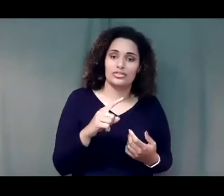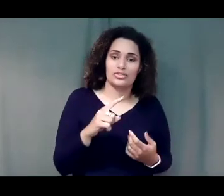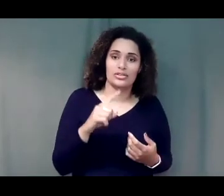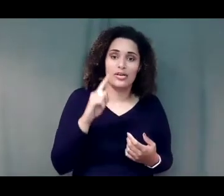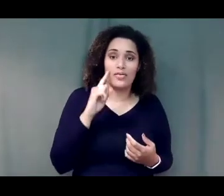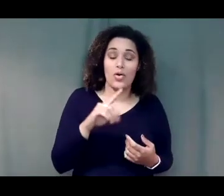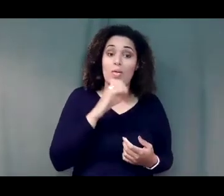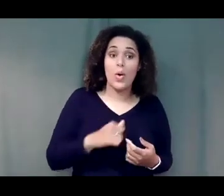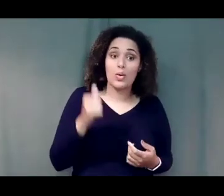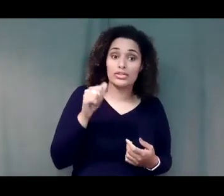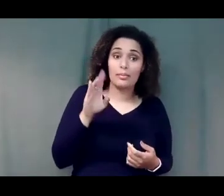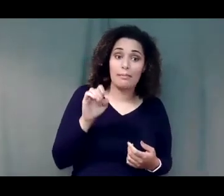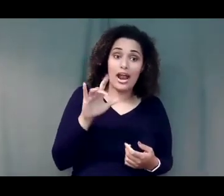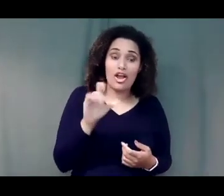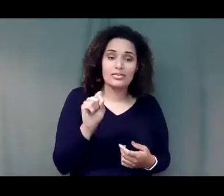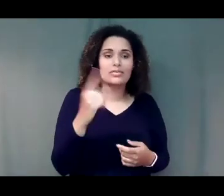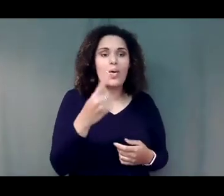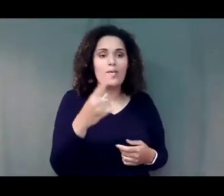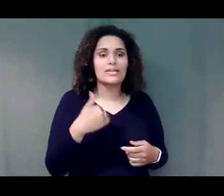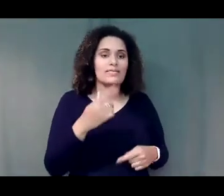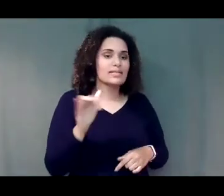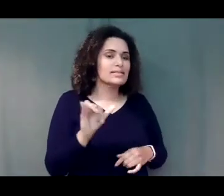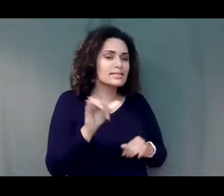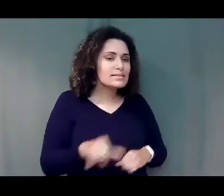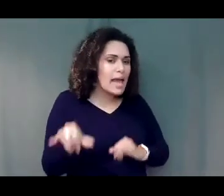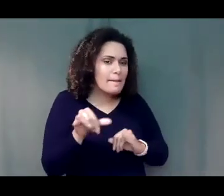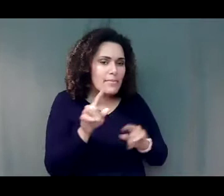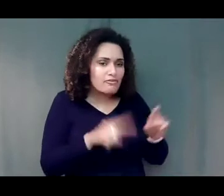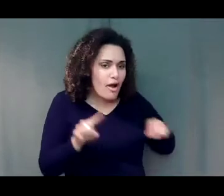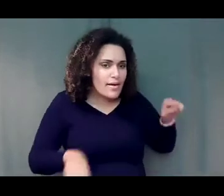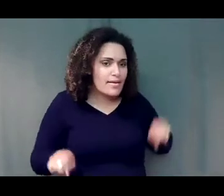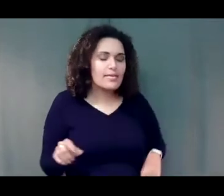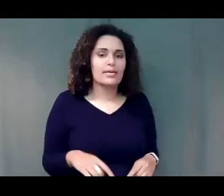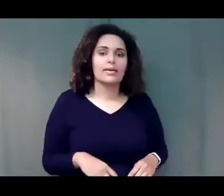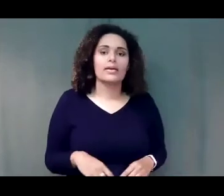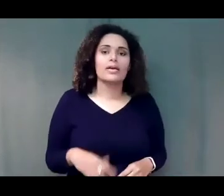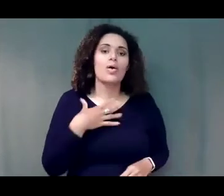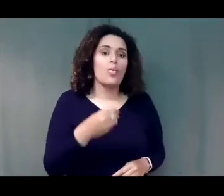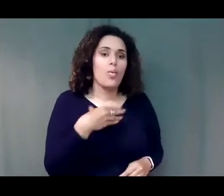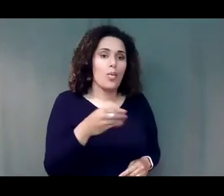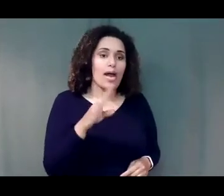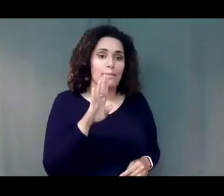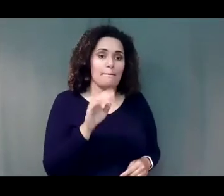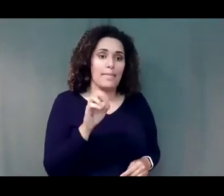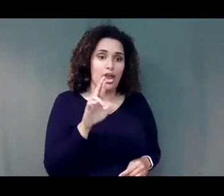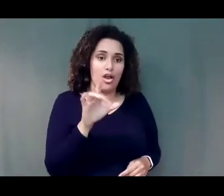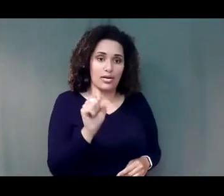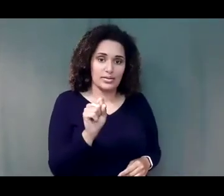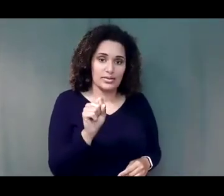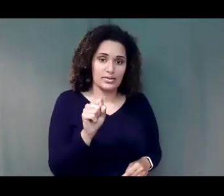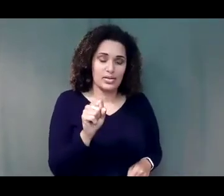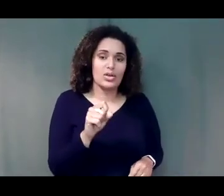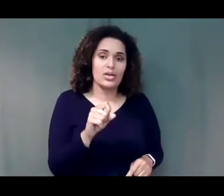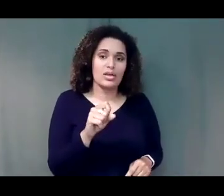older barrels, do we always use the same variety? And the white barrels, we can't use a